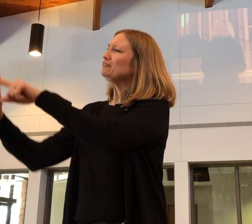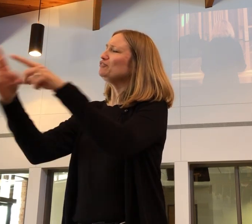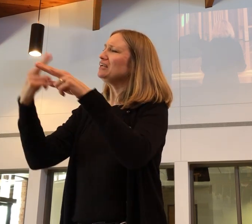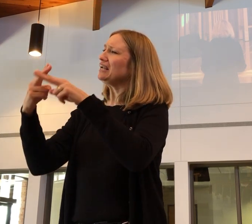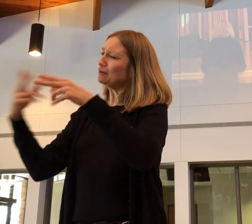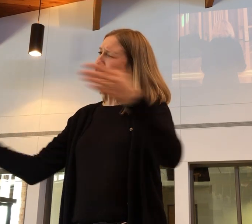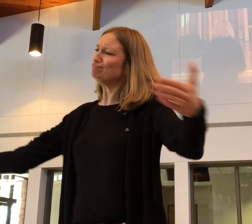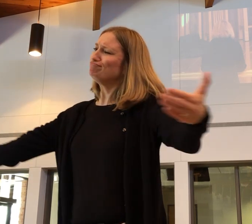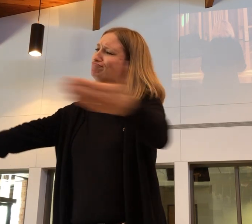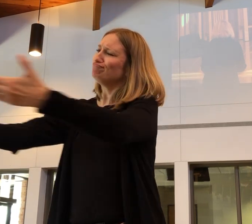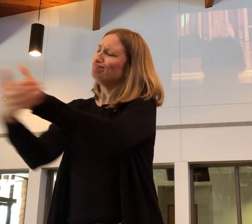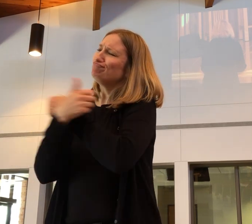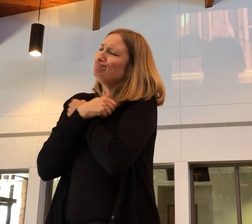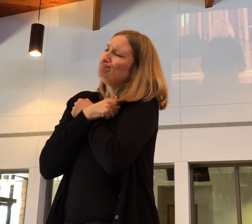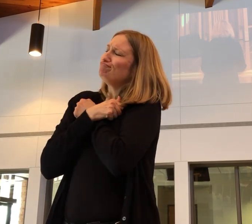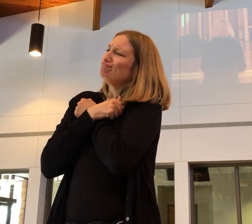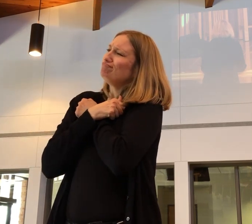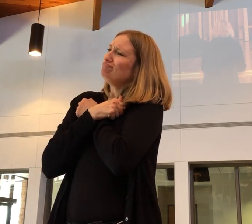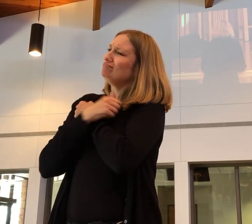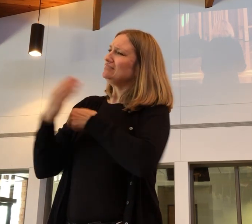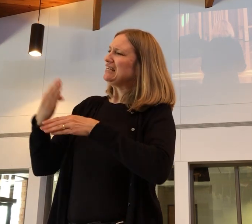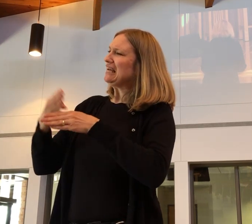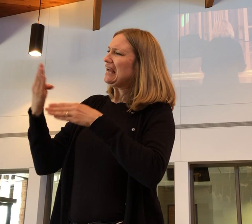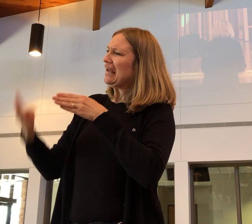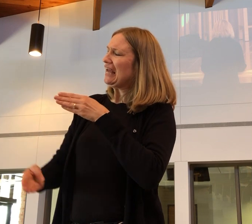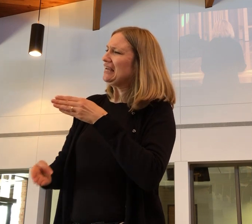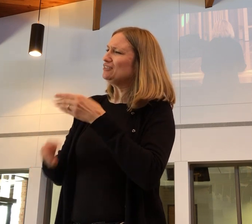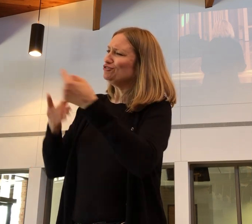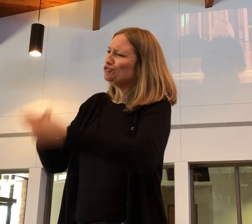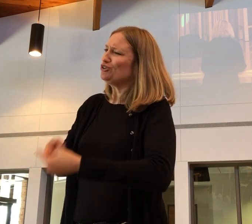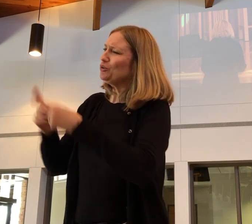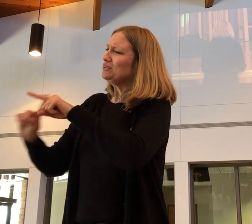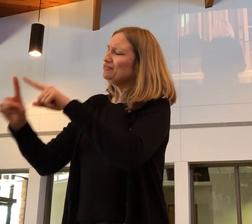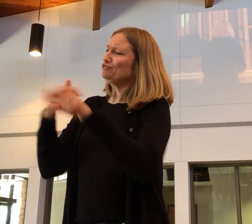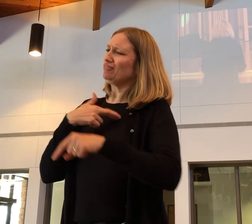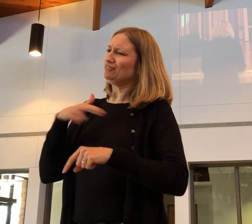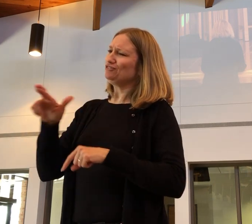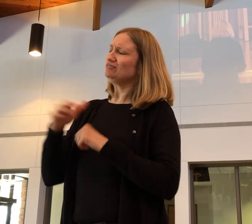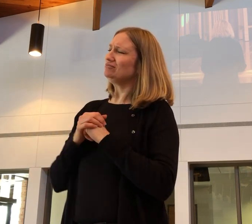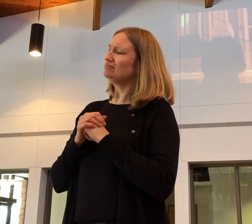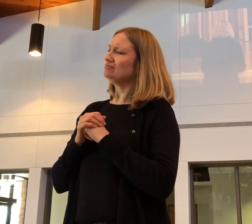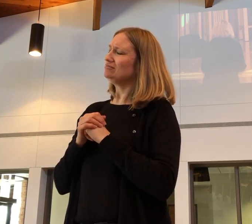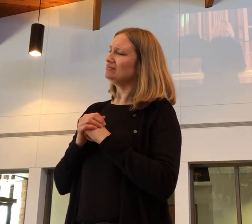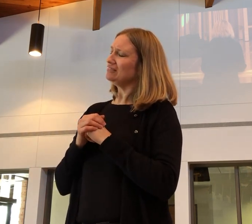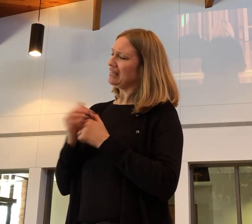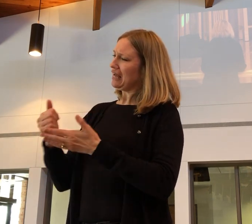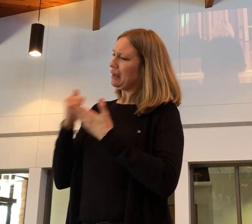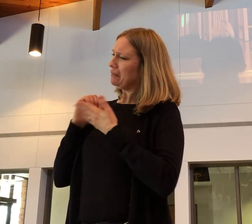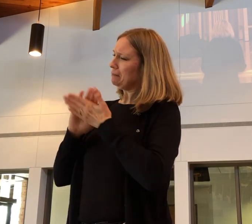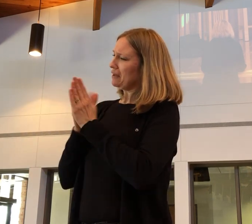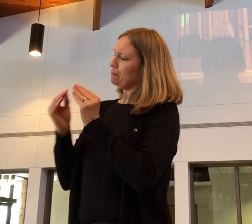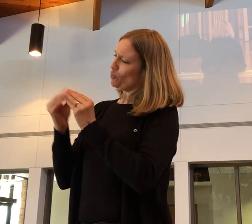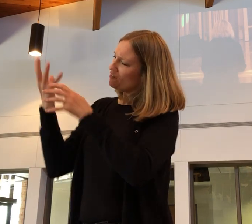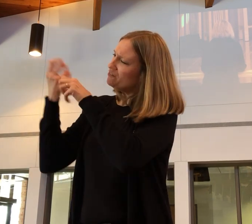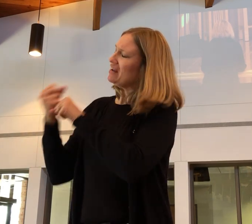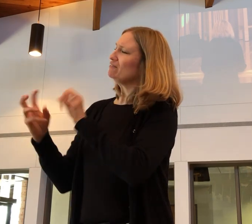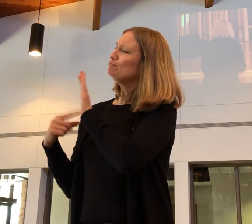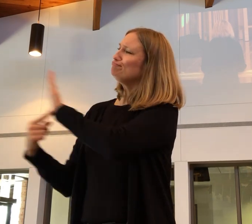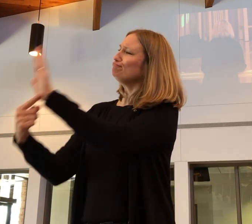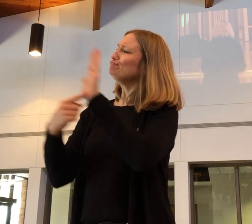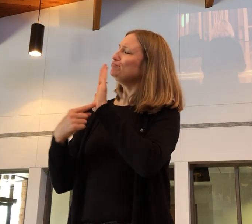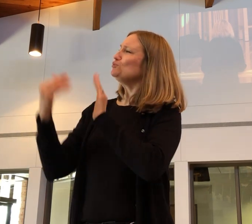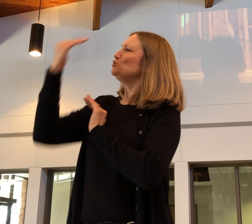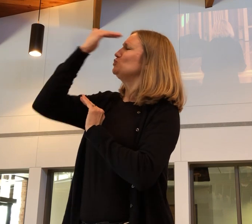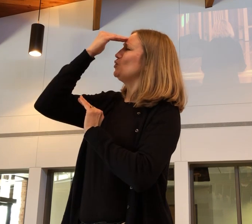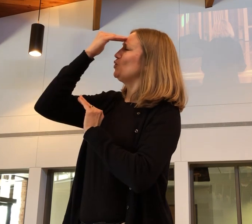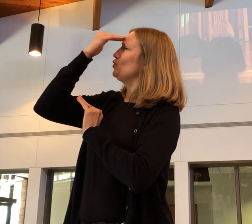names. Bring an end to interreligious strife, and make us more faithful witnesses of the love made